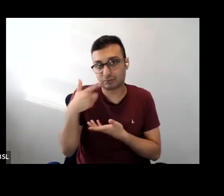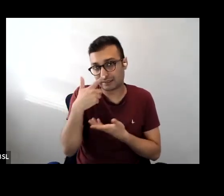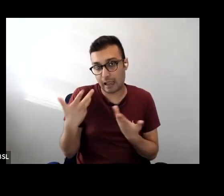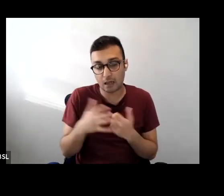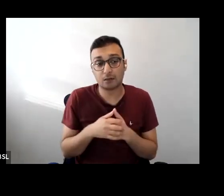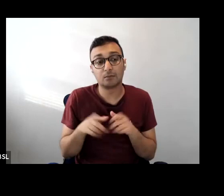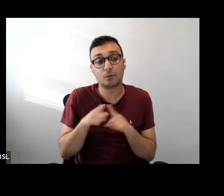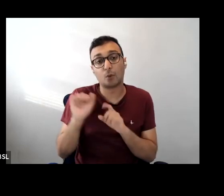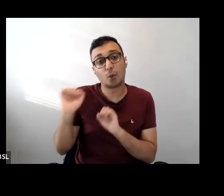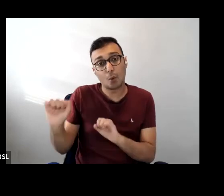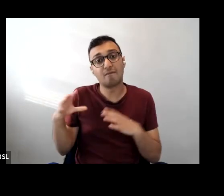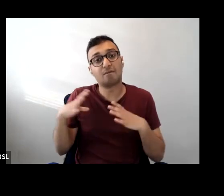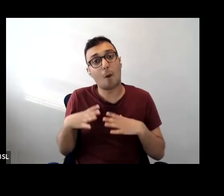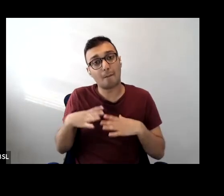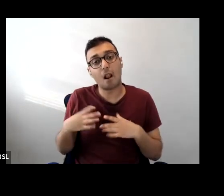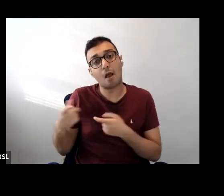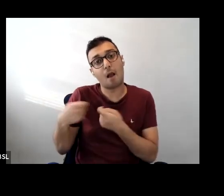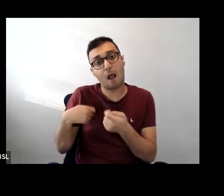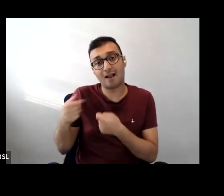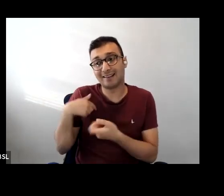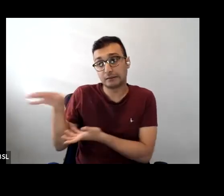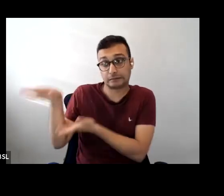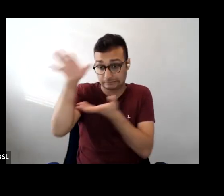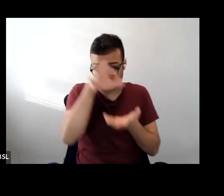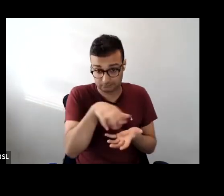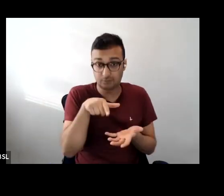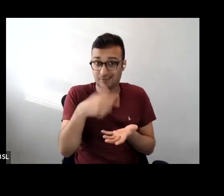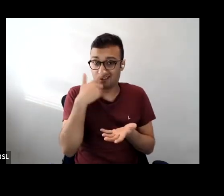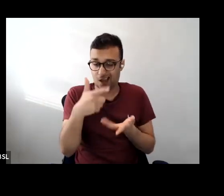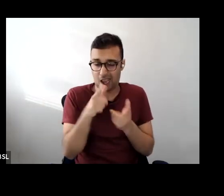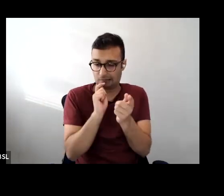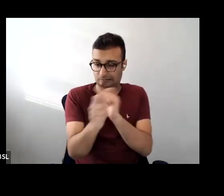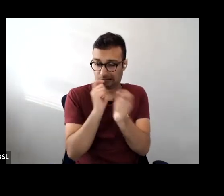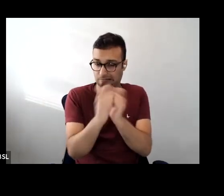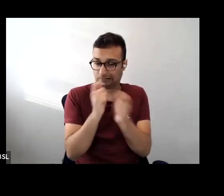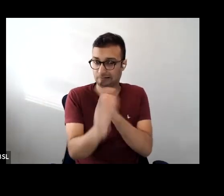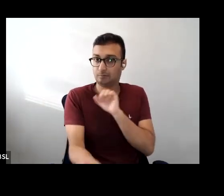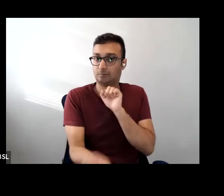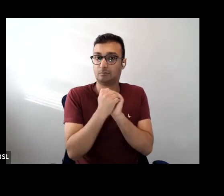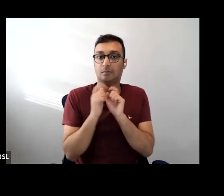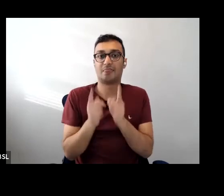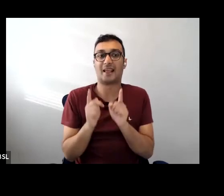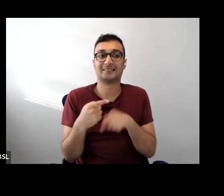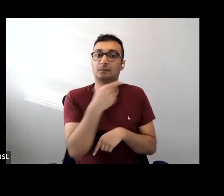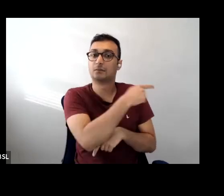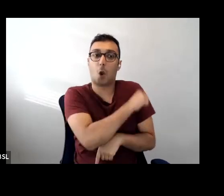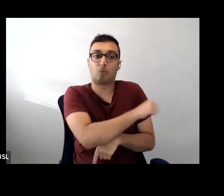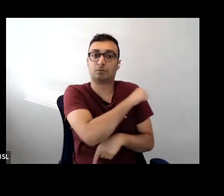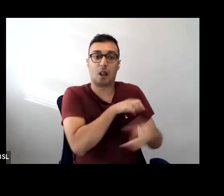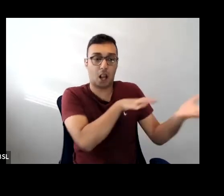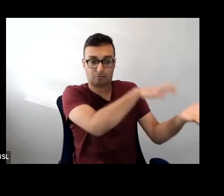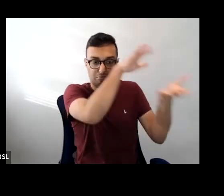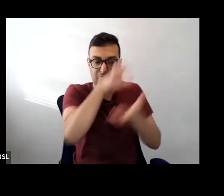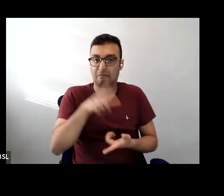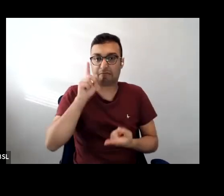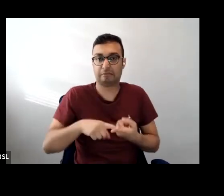and adapt their AT to their own specific needs in ways which aren't possible through the formal providers. Another interesting strength